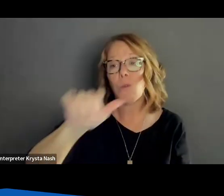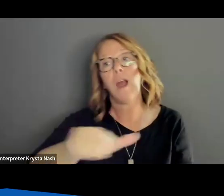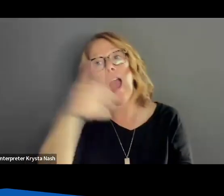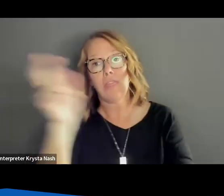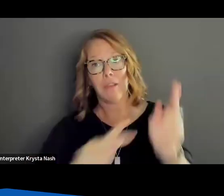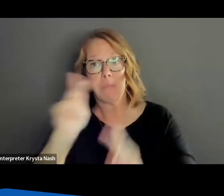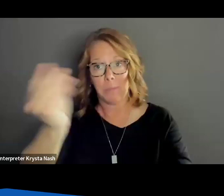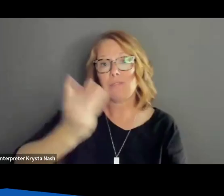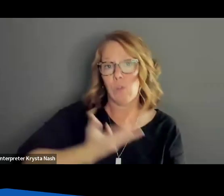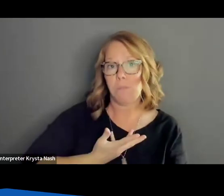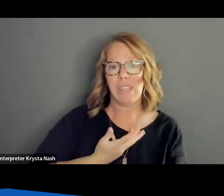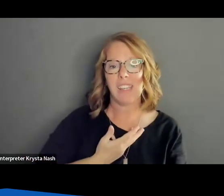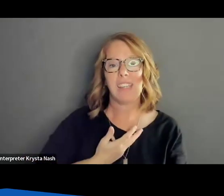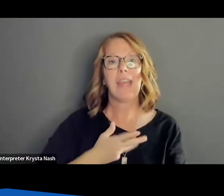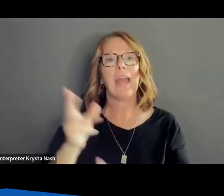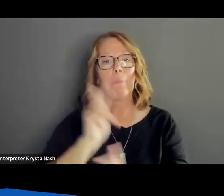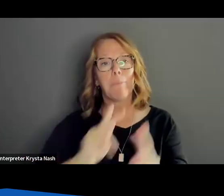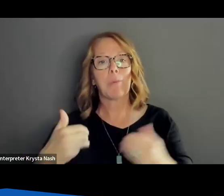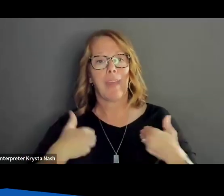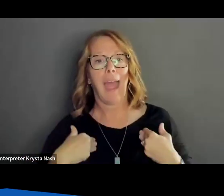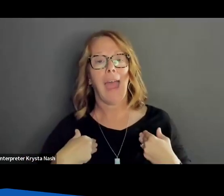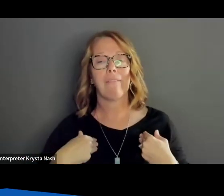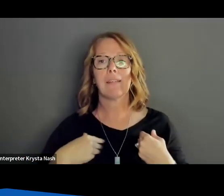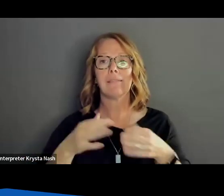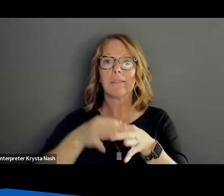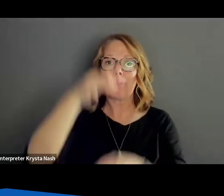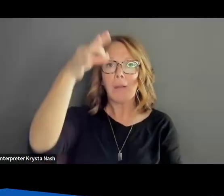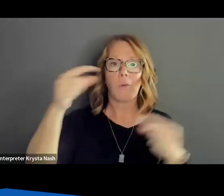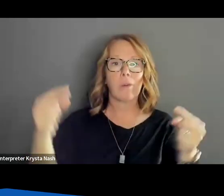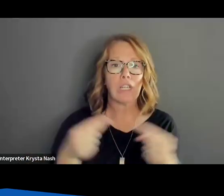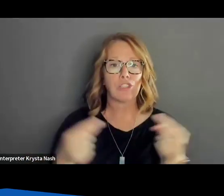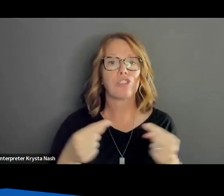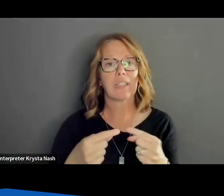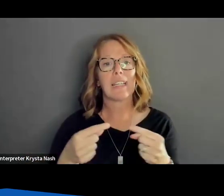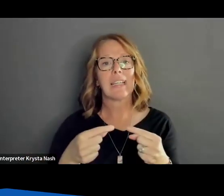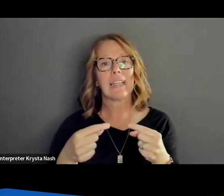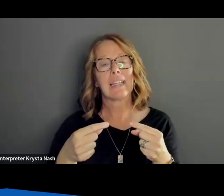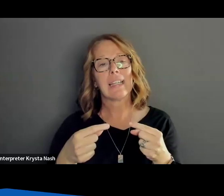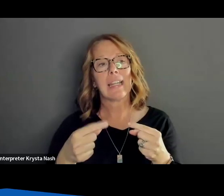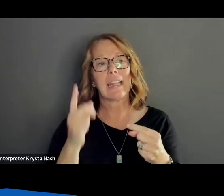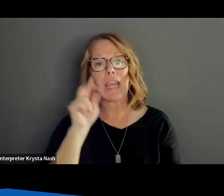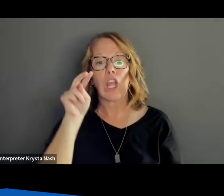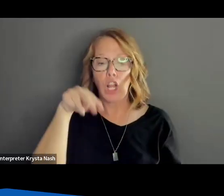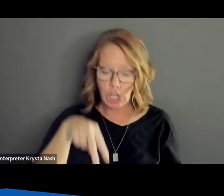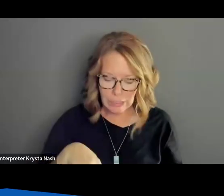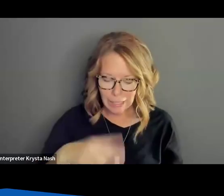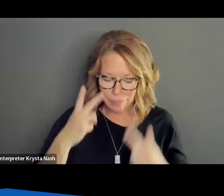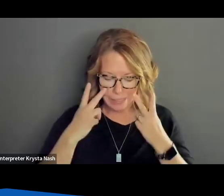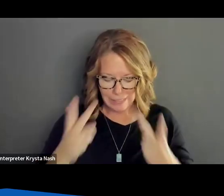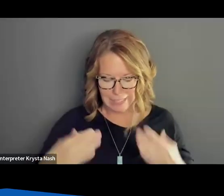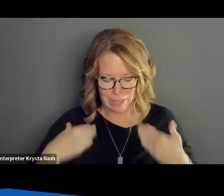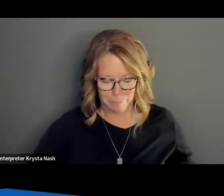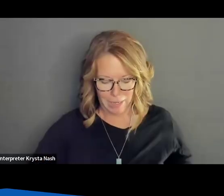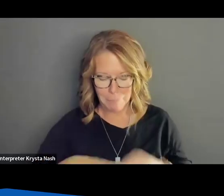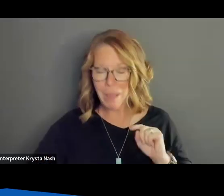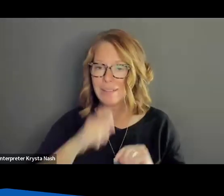me. And people who have spinal cord injury can look down, they can see their body, but they just don't feel